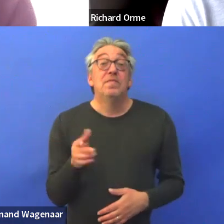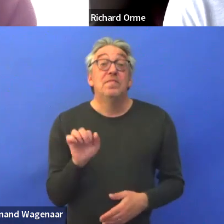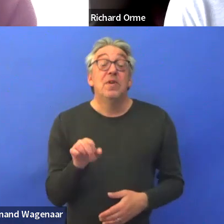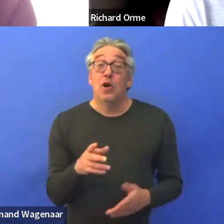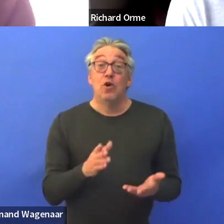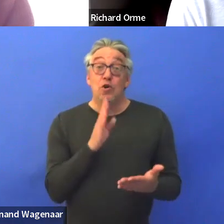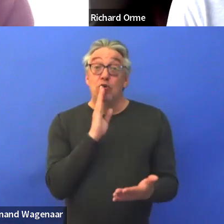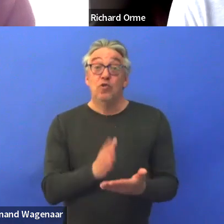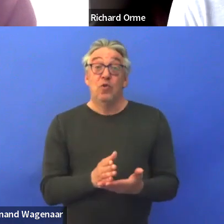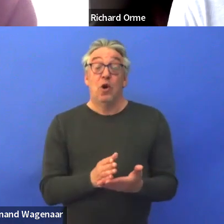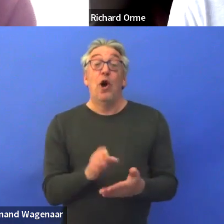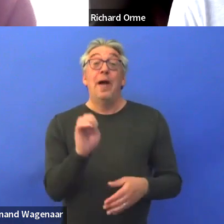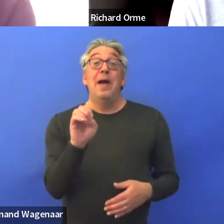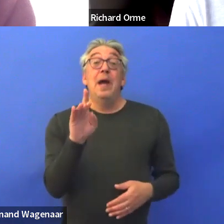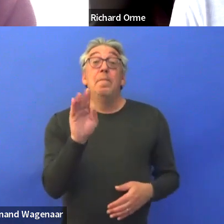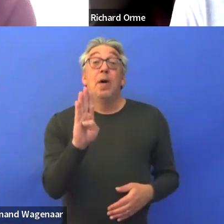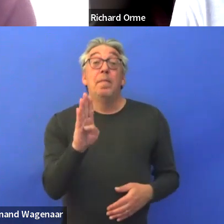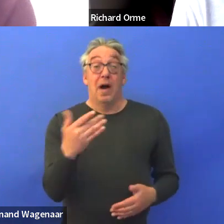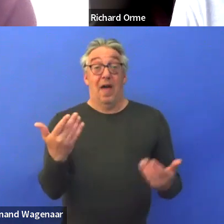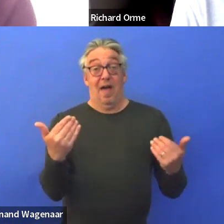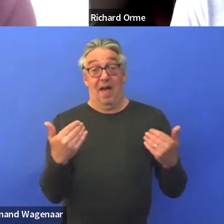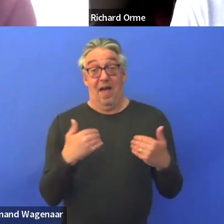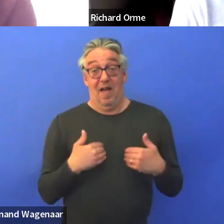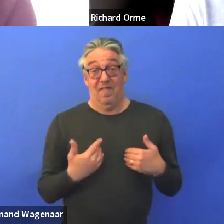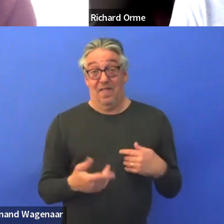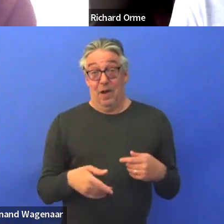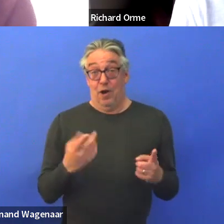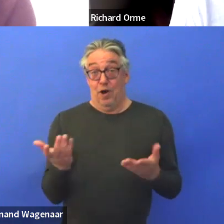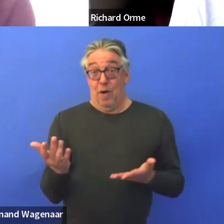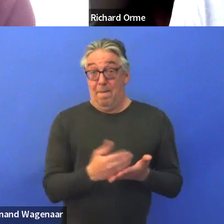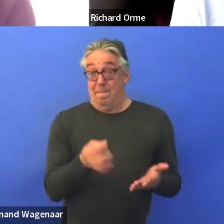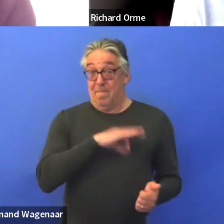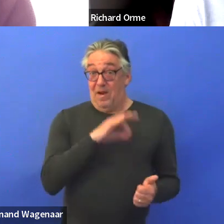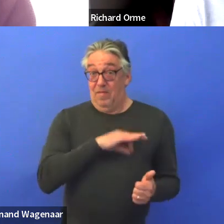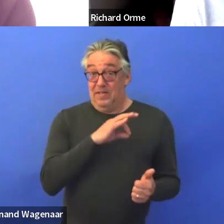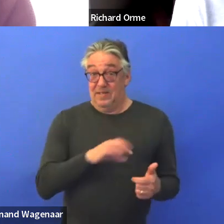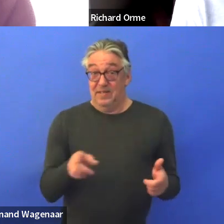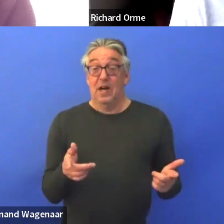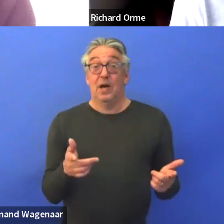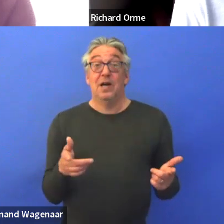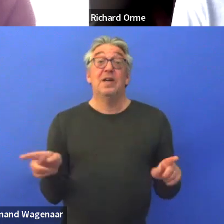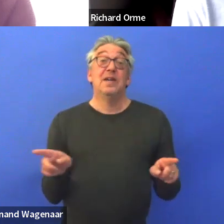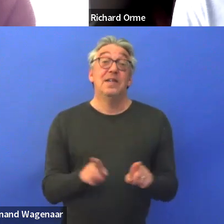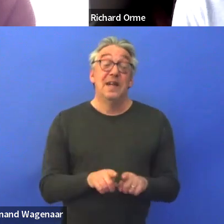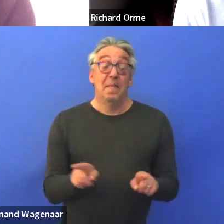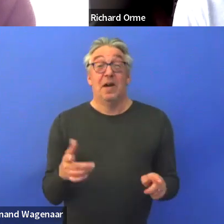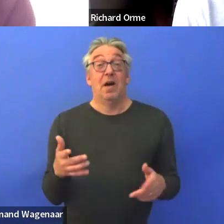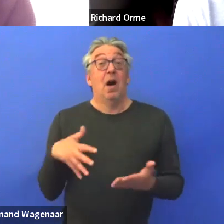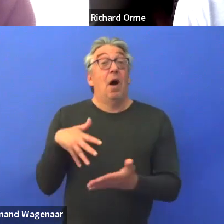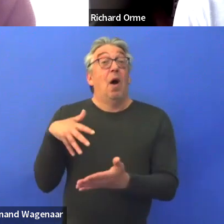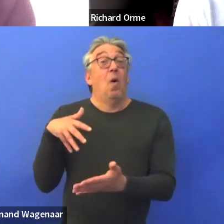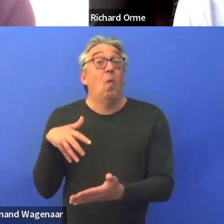digital publications have all the benefits of, say, reading on the web, they have all the same weaknesses maybe.